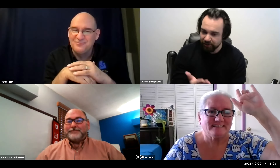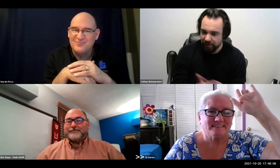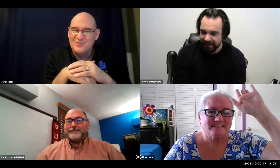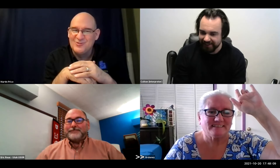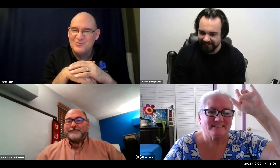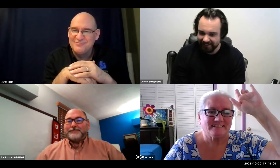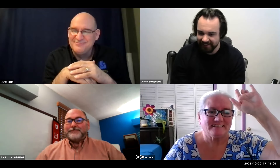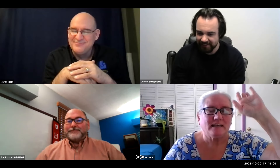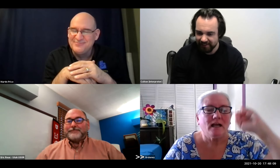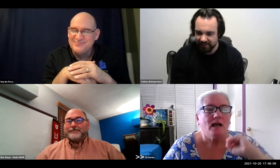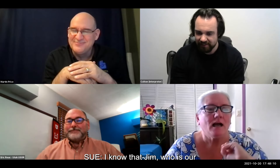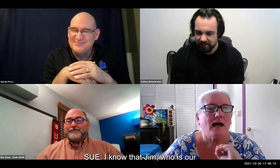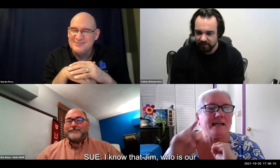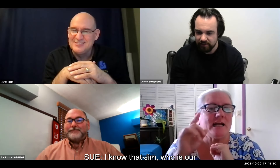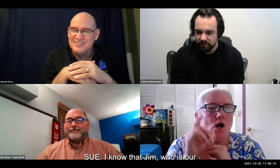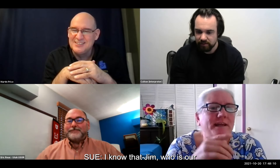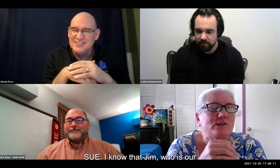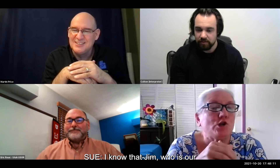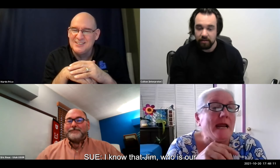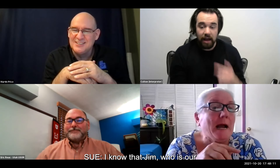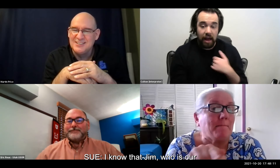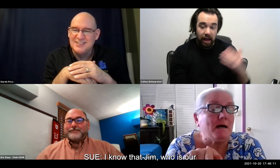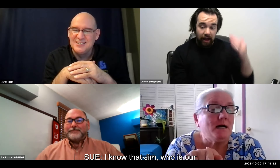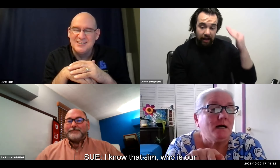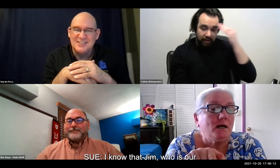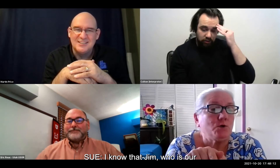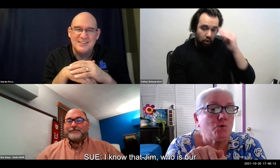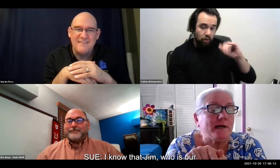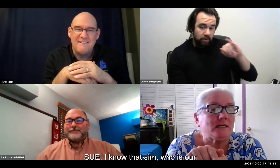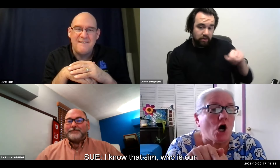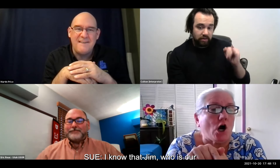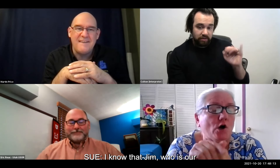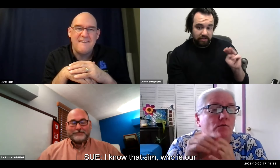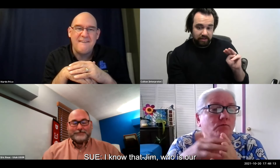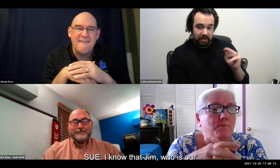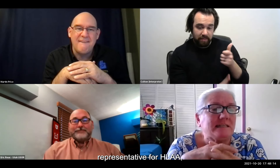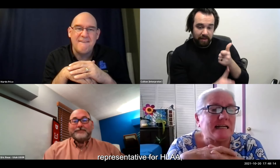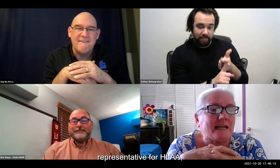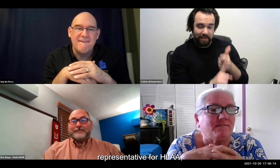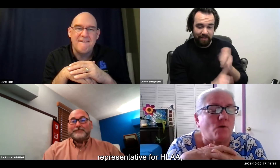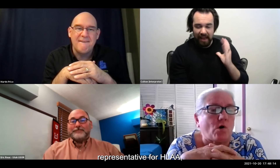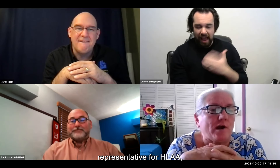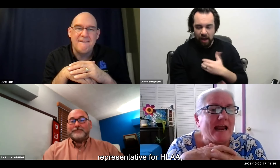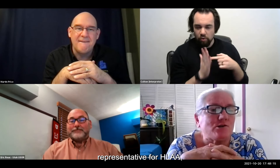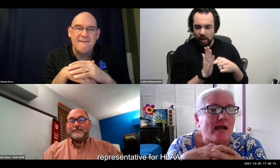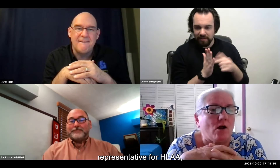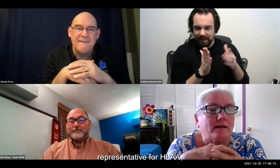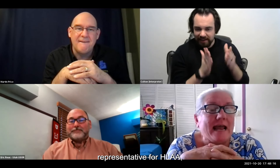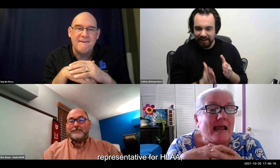Yes, Sue, go ahead. I know that Jim, who is our representative